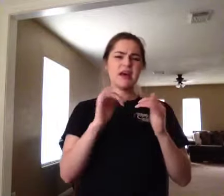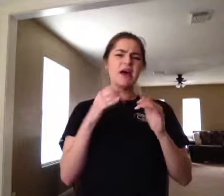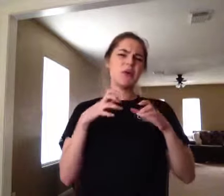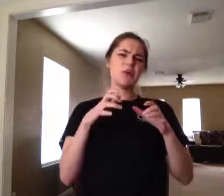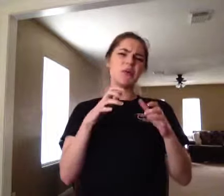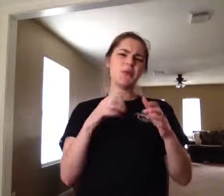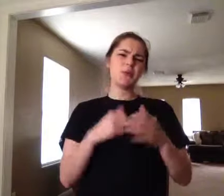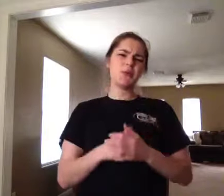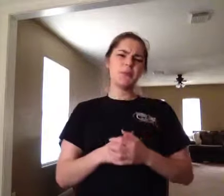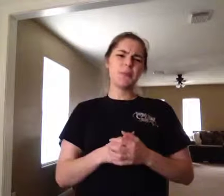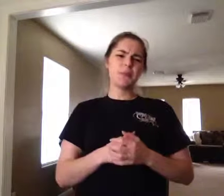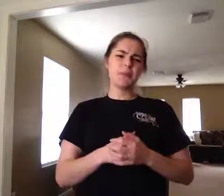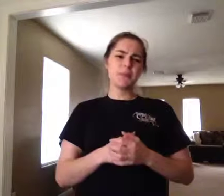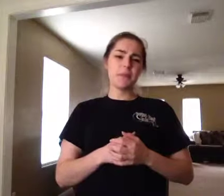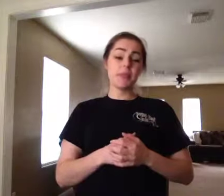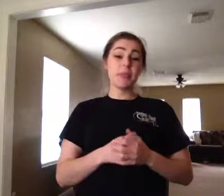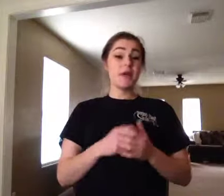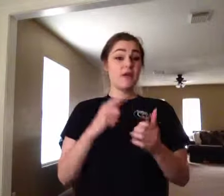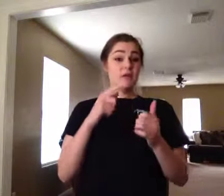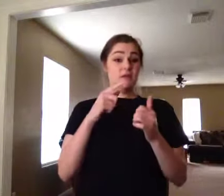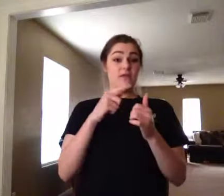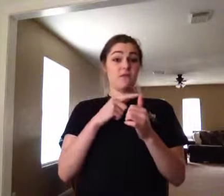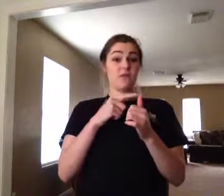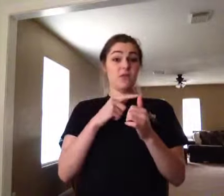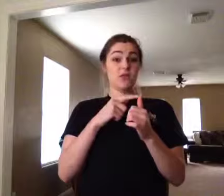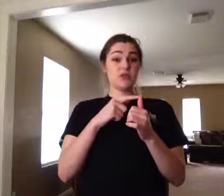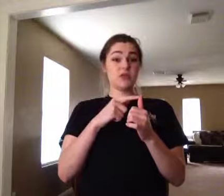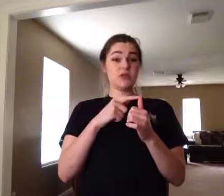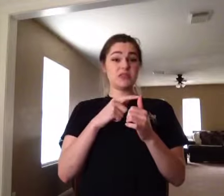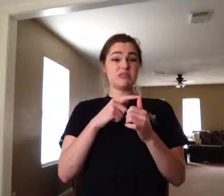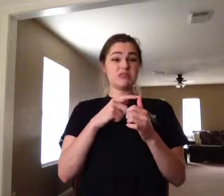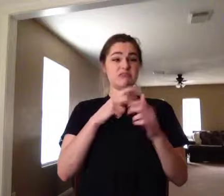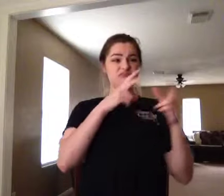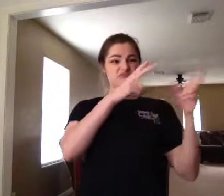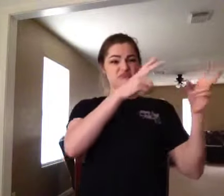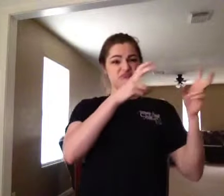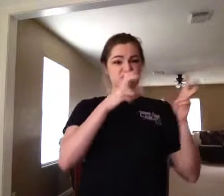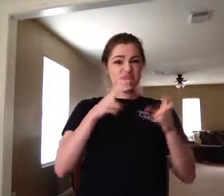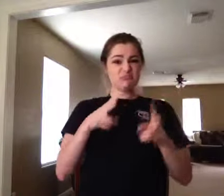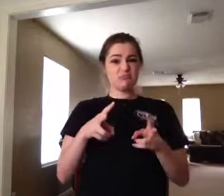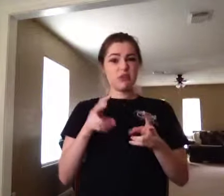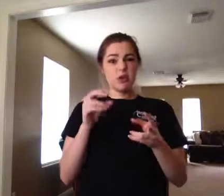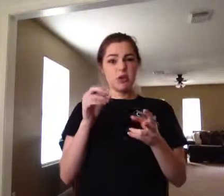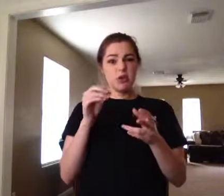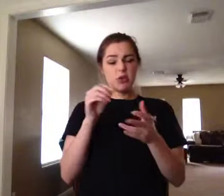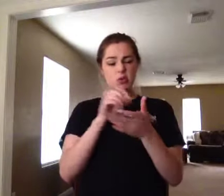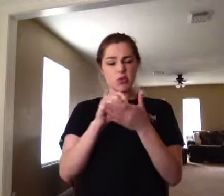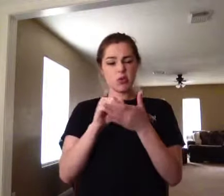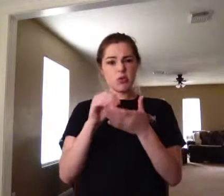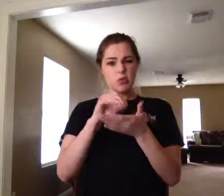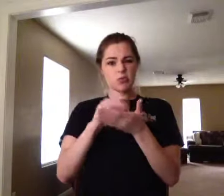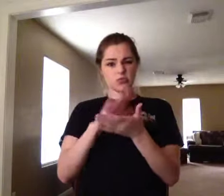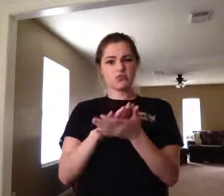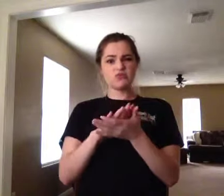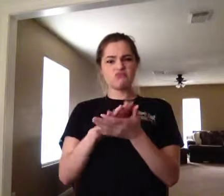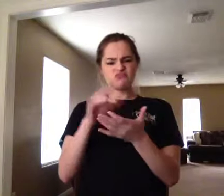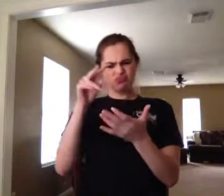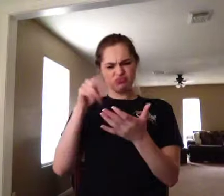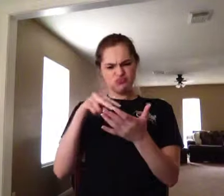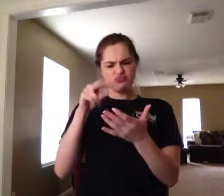you downloaded the notes and printed them up and had a chance to read through them. Okay? So if you haven't had a chance to do that, put this on pause, read the notes, come